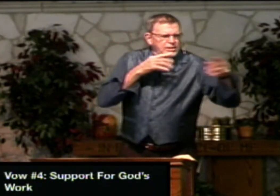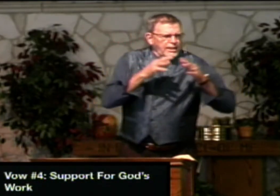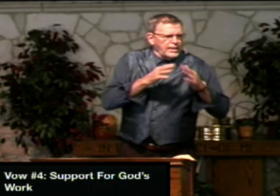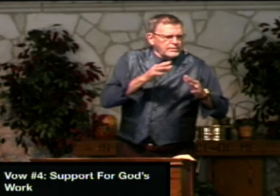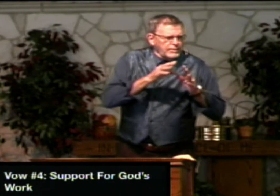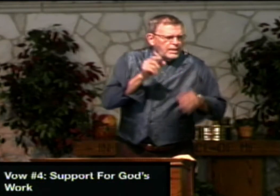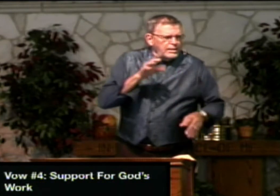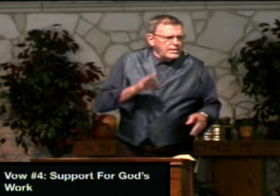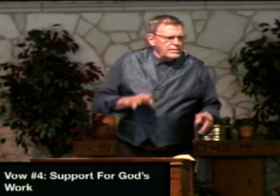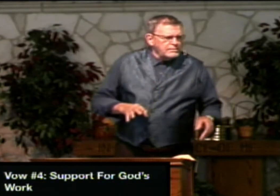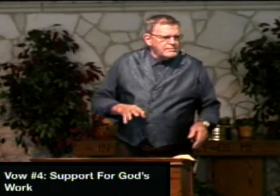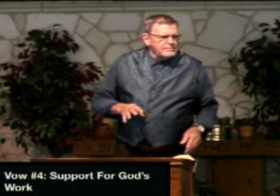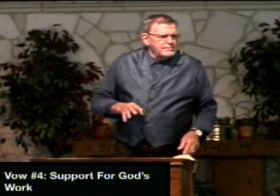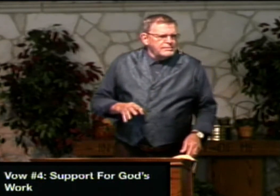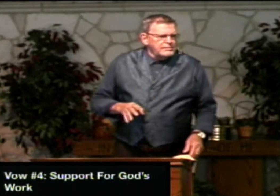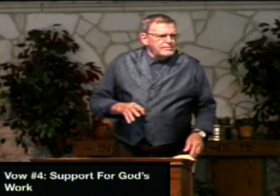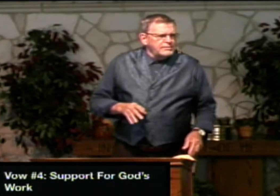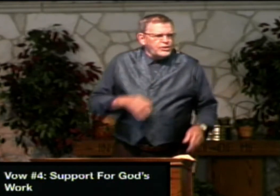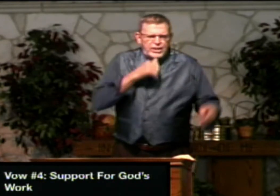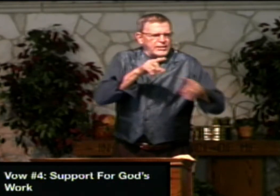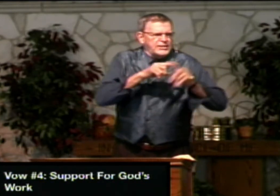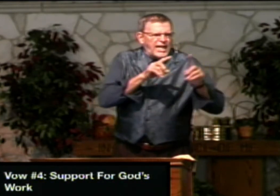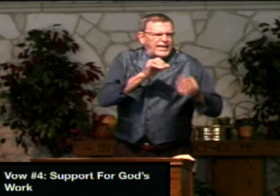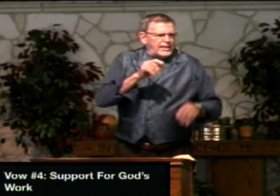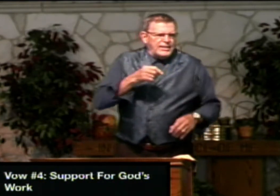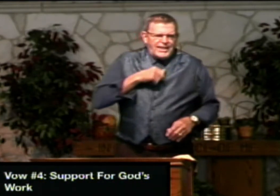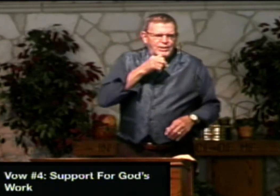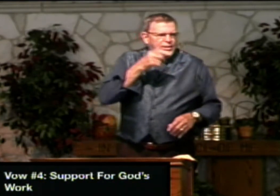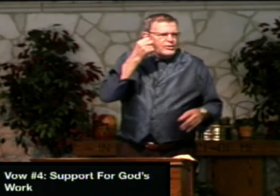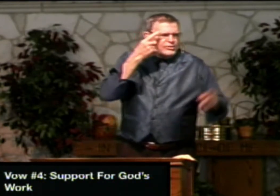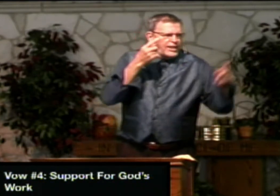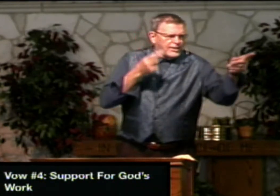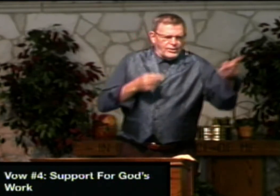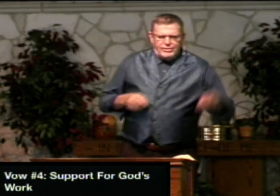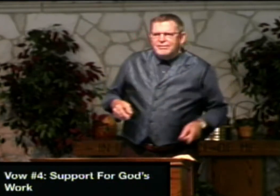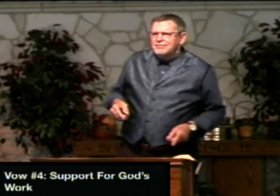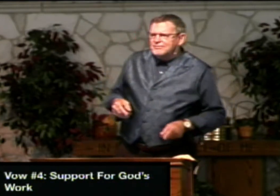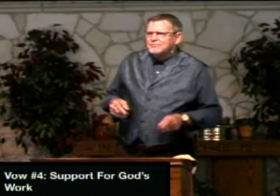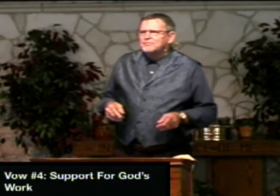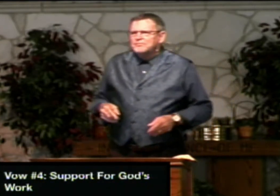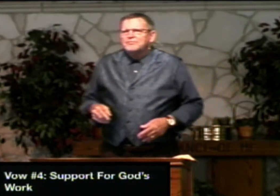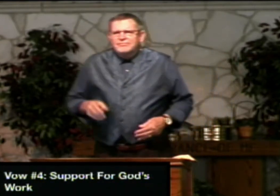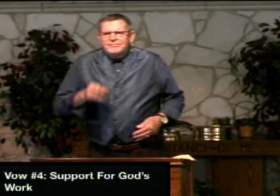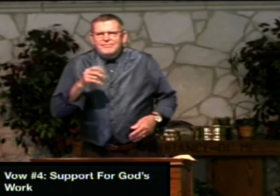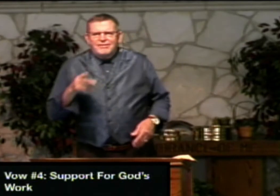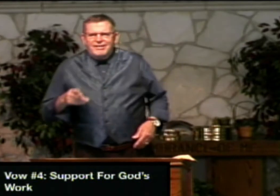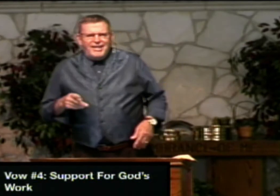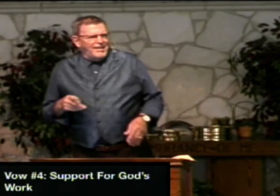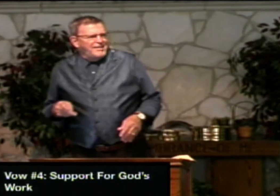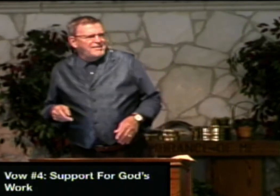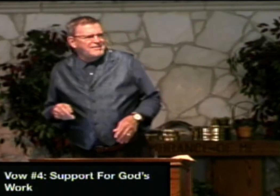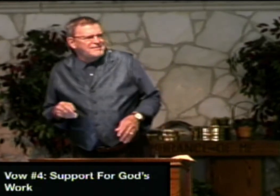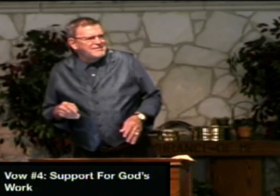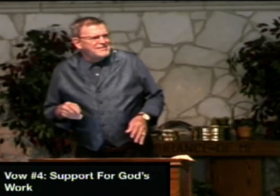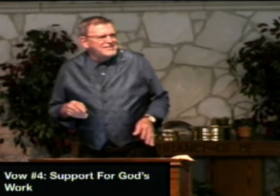Did she say house of God? Yeah, temple of our God. She didn't sign it, and I didn't understand her.